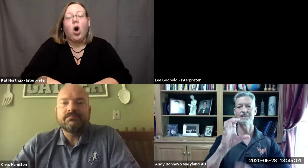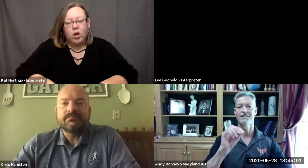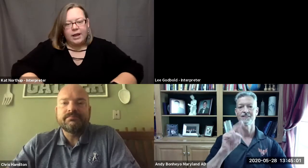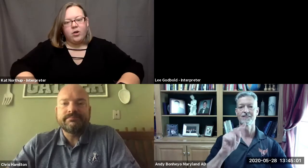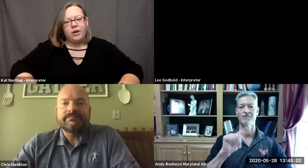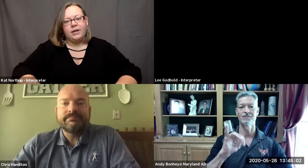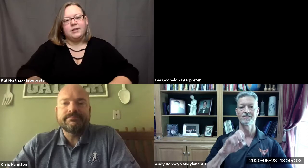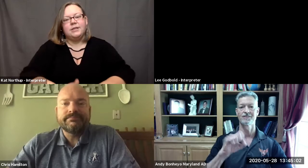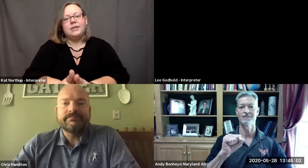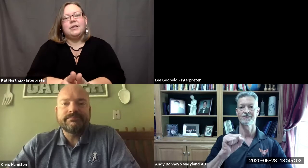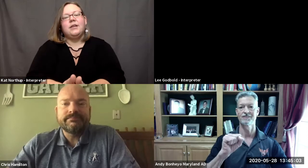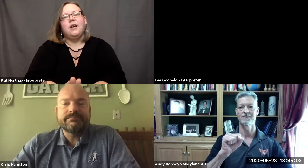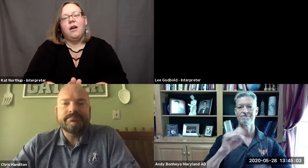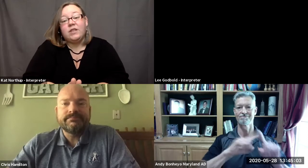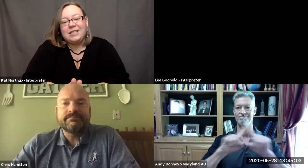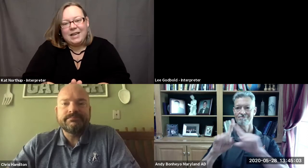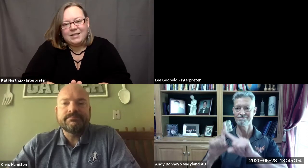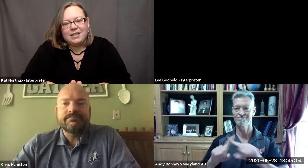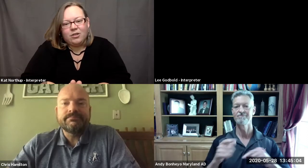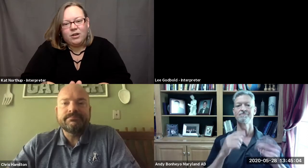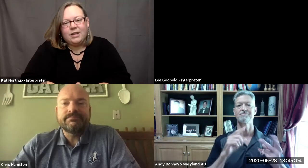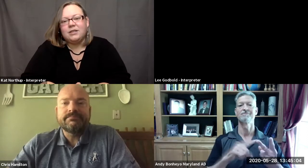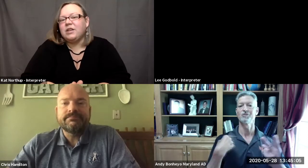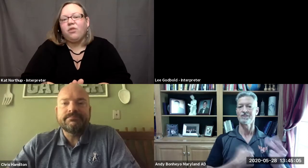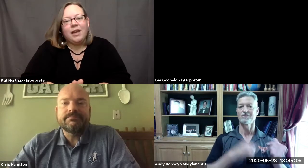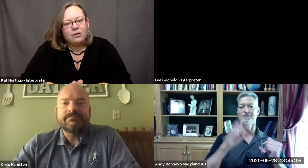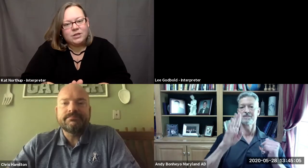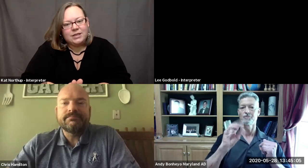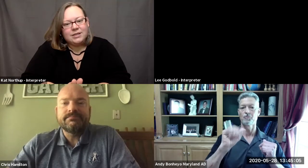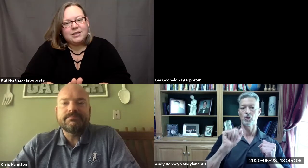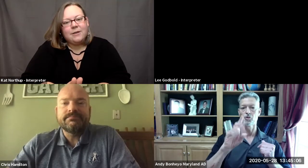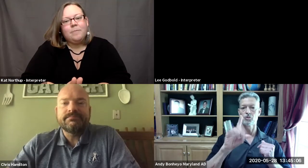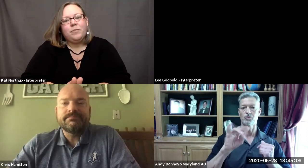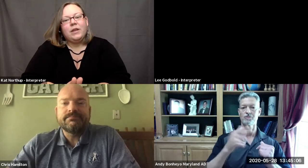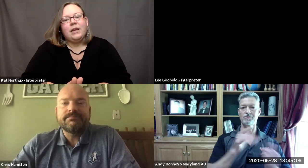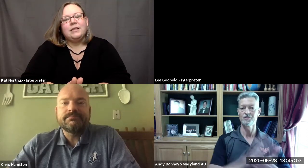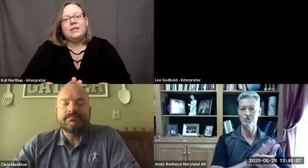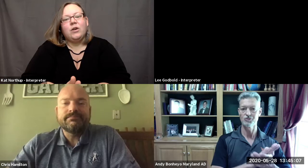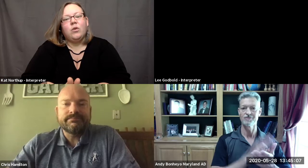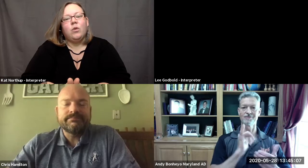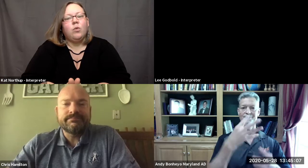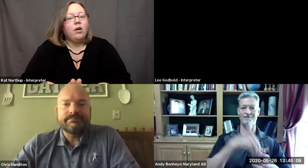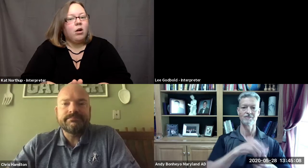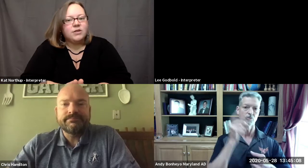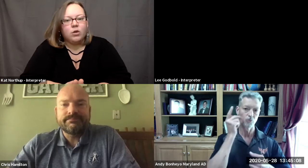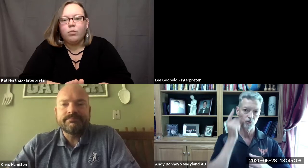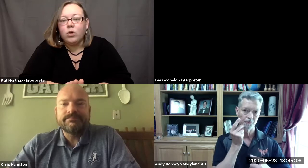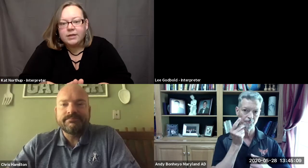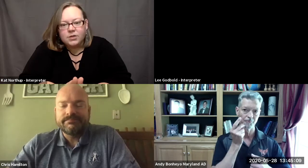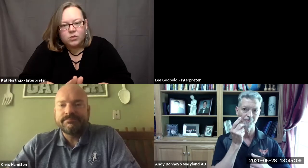all areas of the states that they're in, different counties. And so we are also boarding schools,